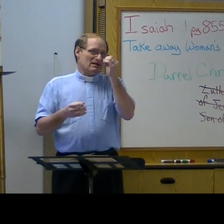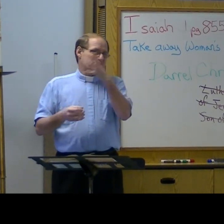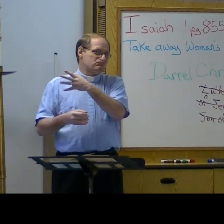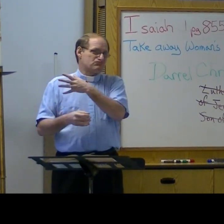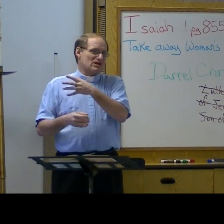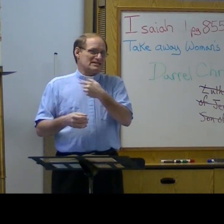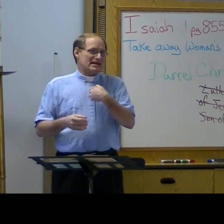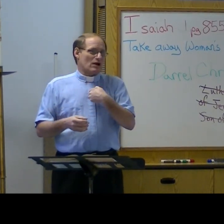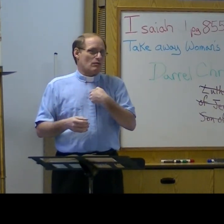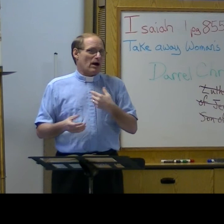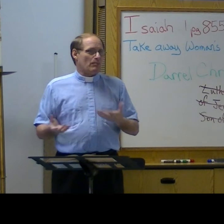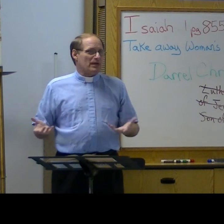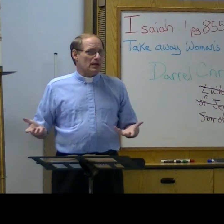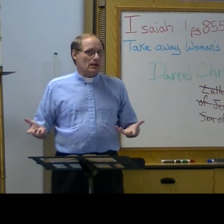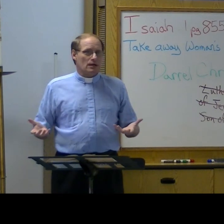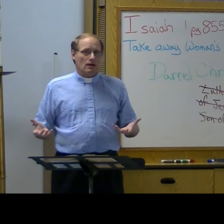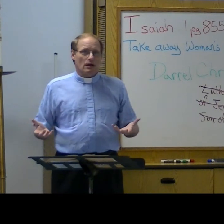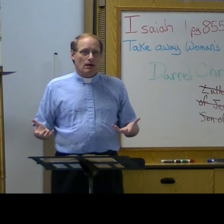family doesn't care about me?